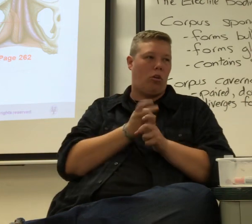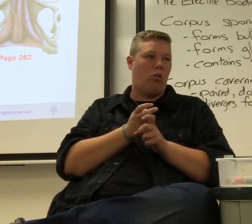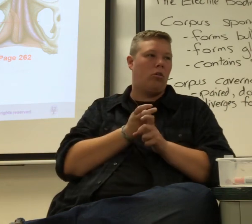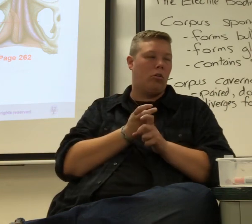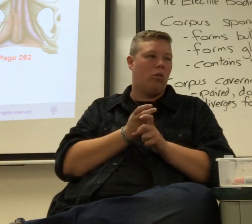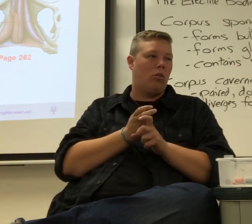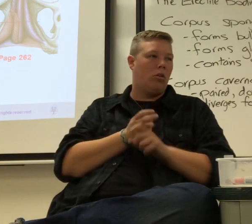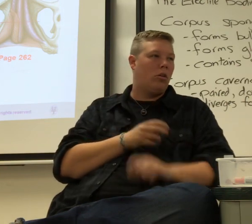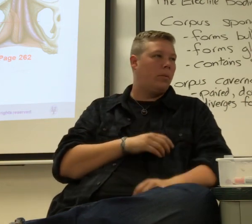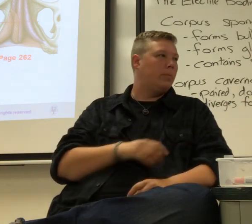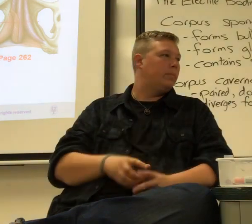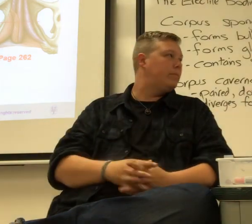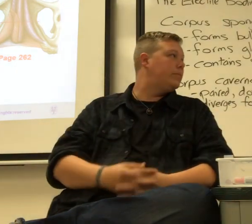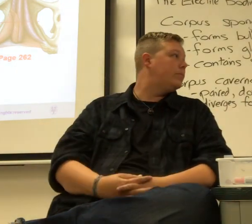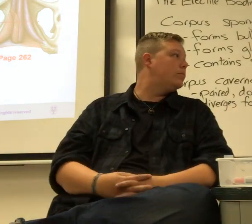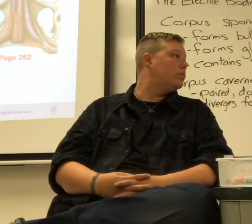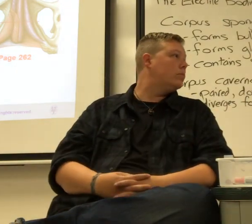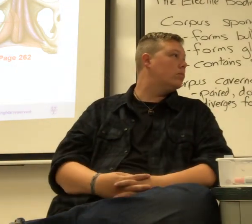Remains soft,